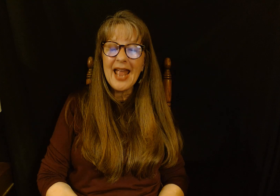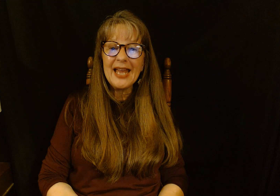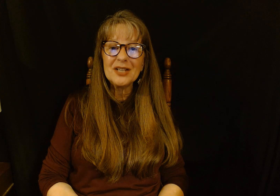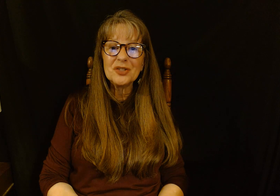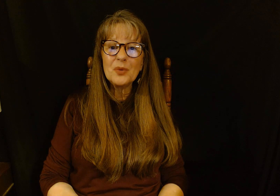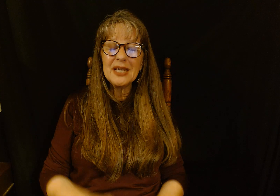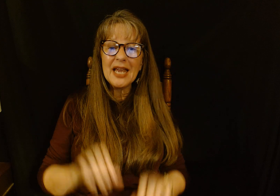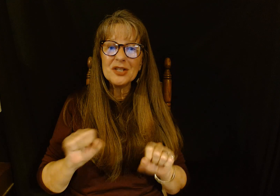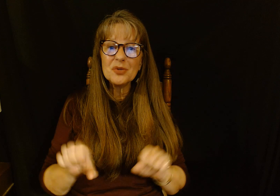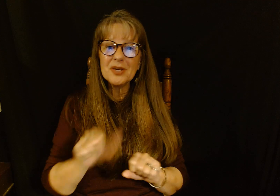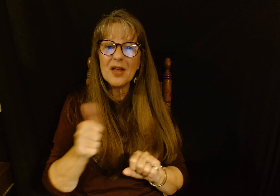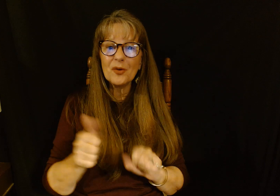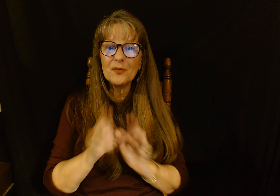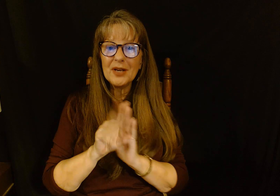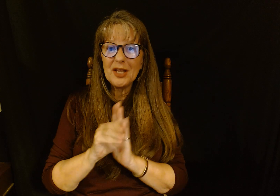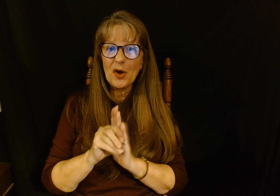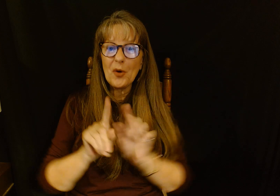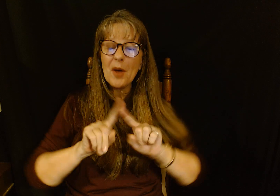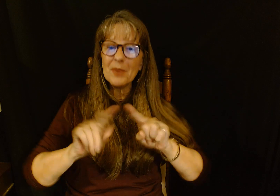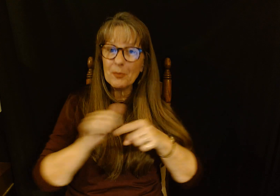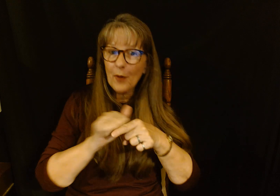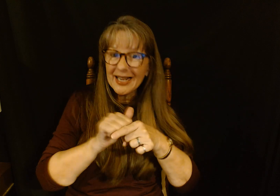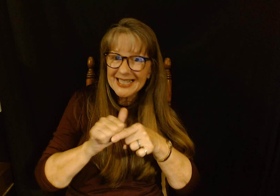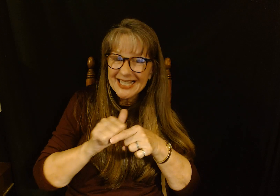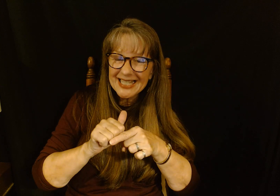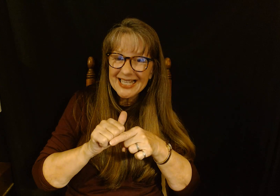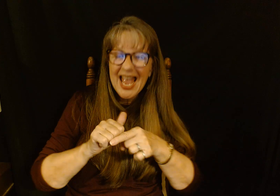and we can do another video. But practice and